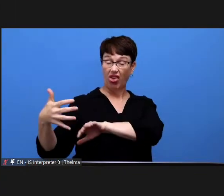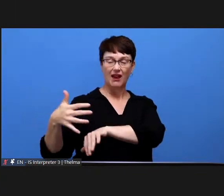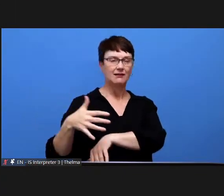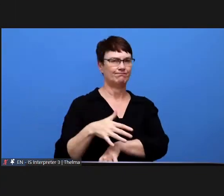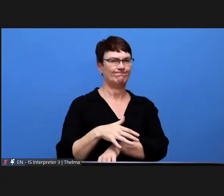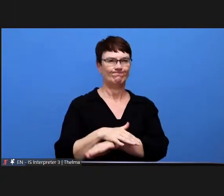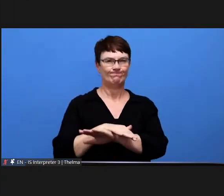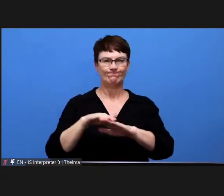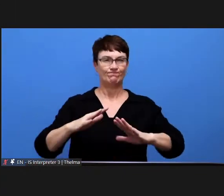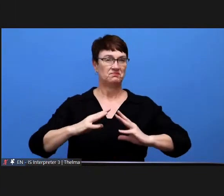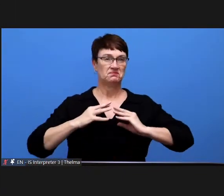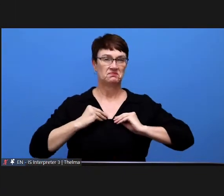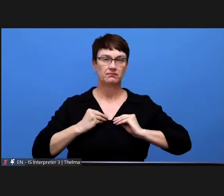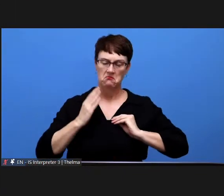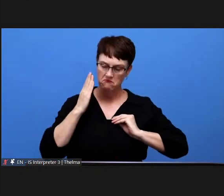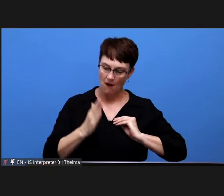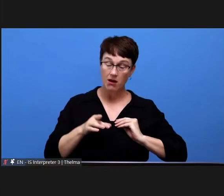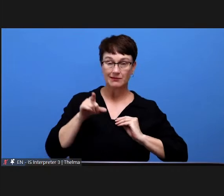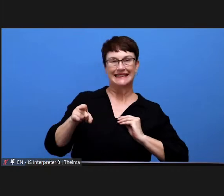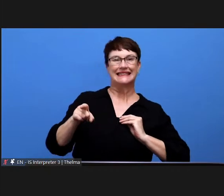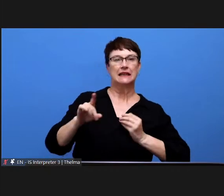man, I will take my sister.